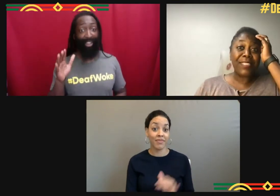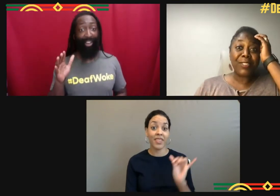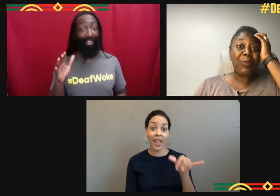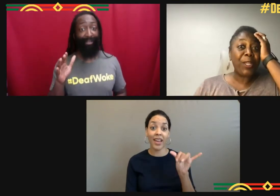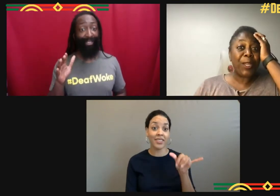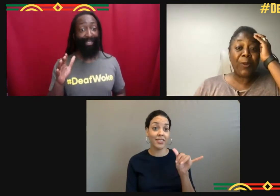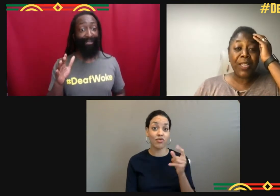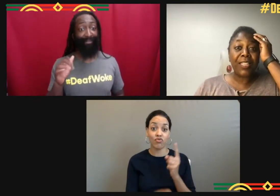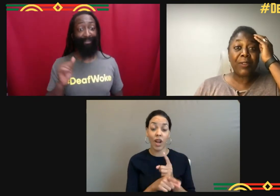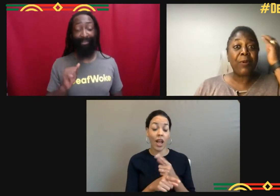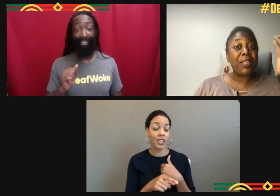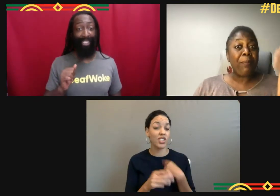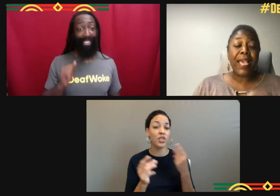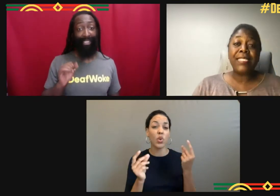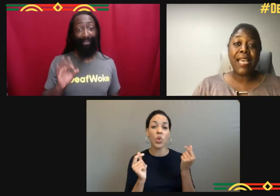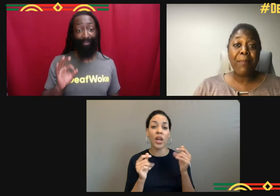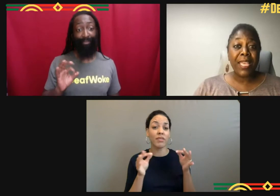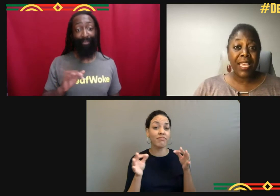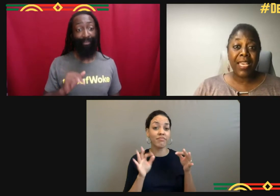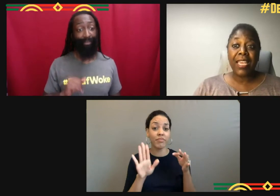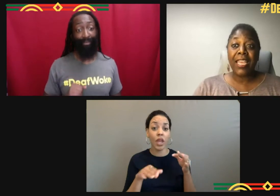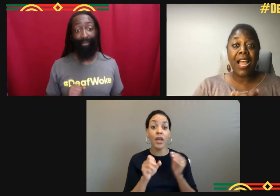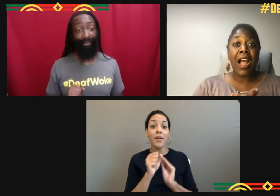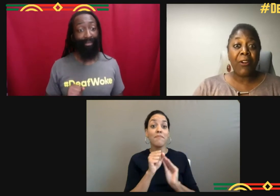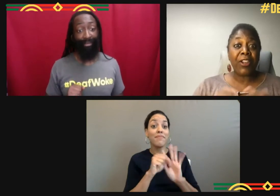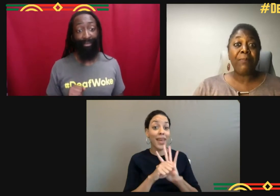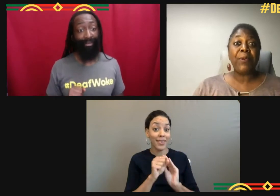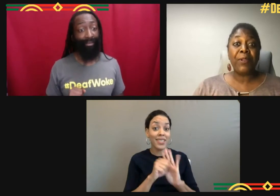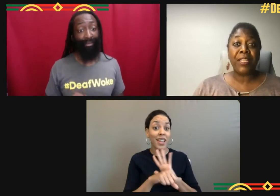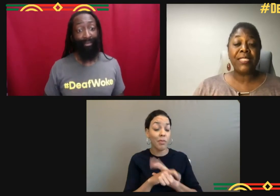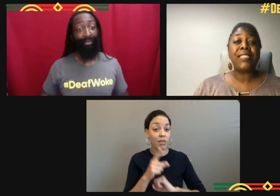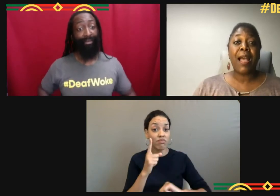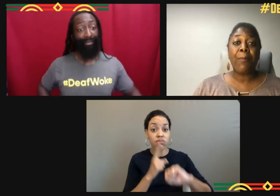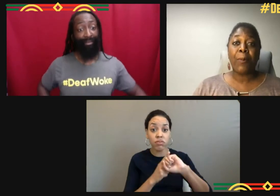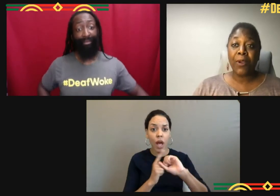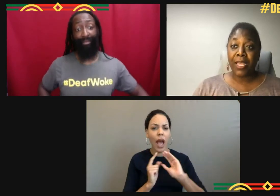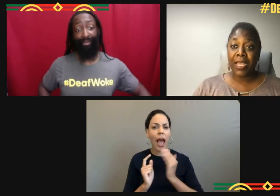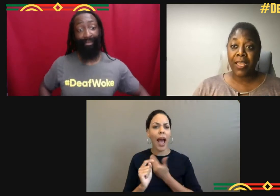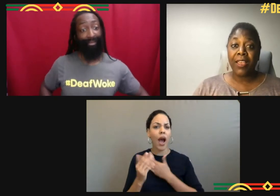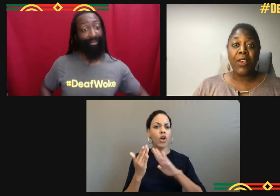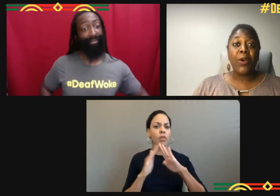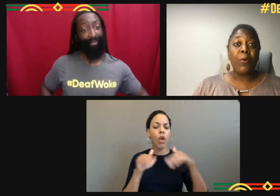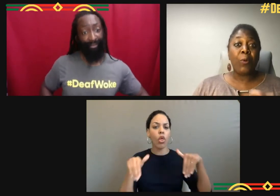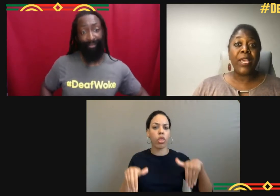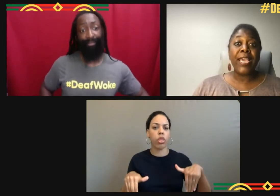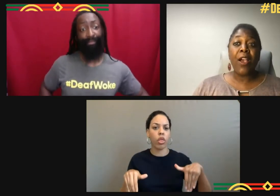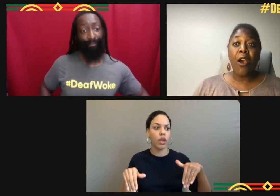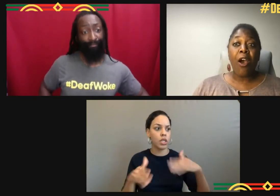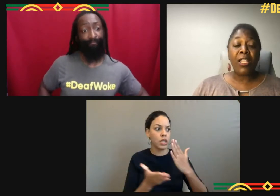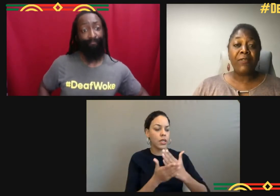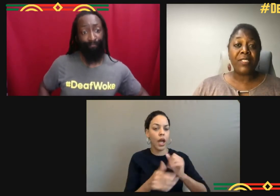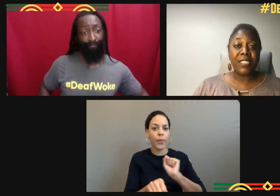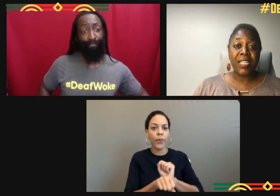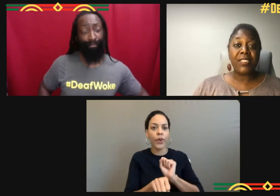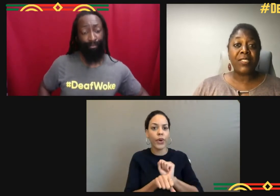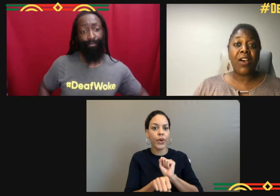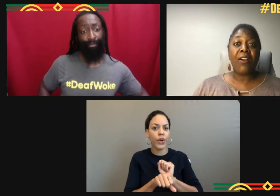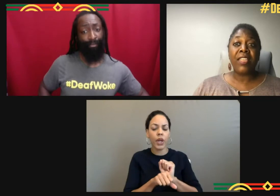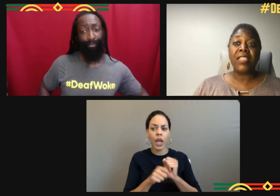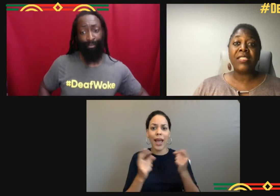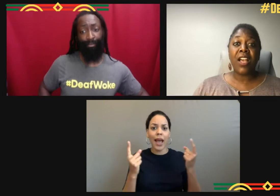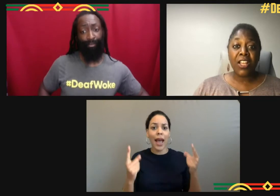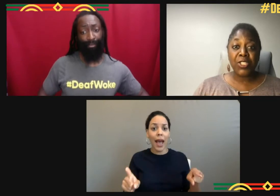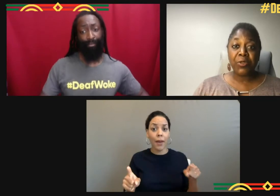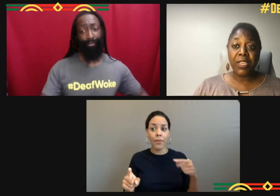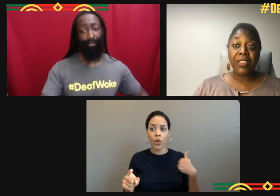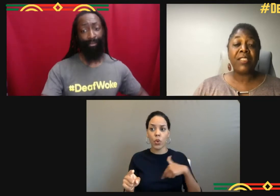Yes. Let me just really quickly. When the pandemic hit and our community stopped working, we all of a sudden saw